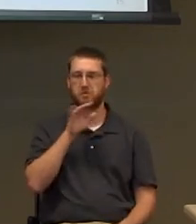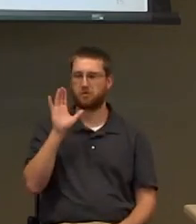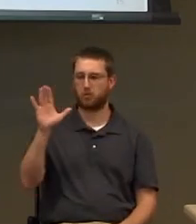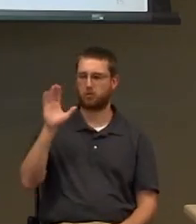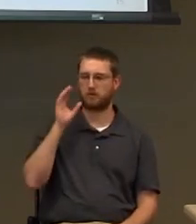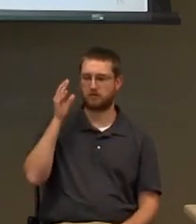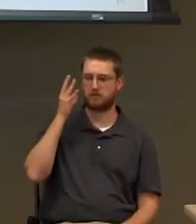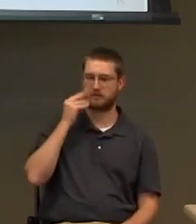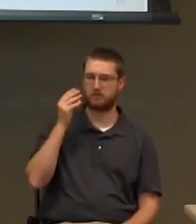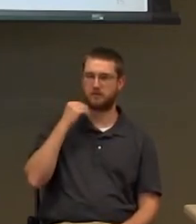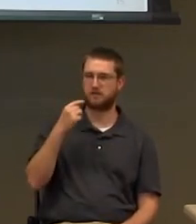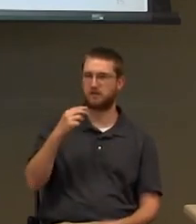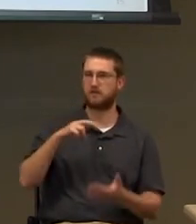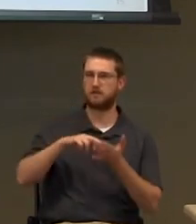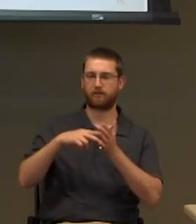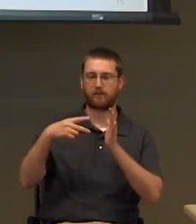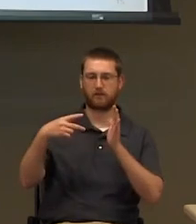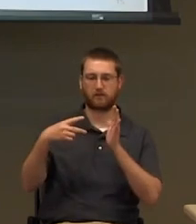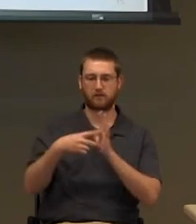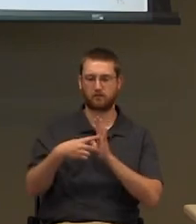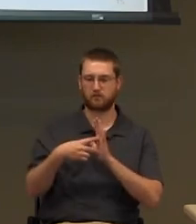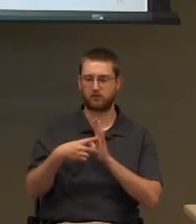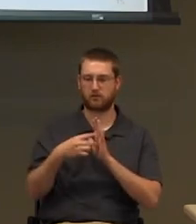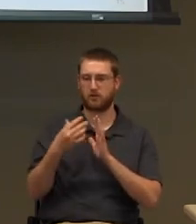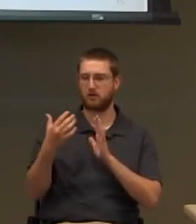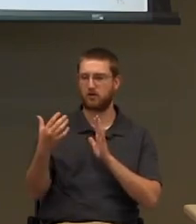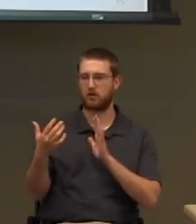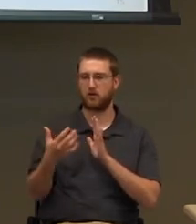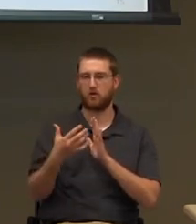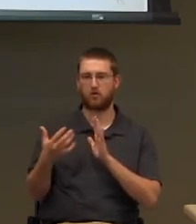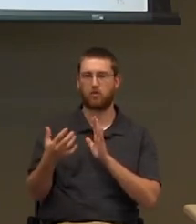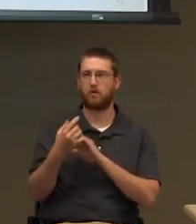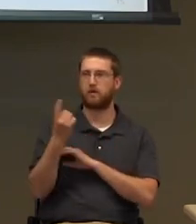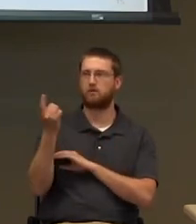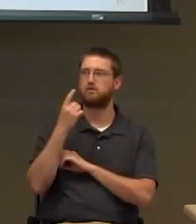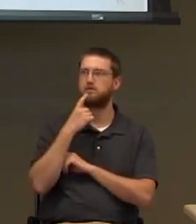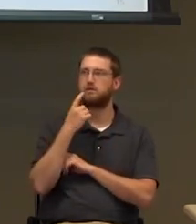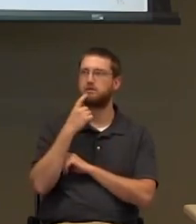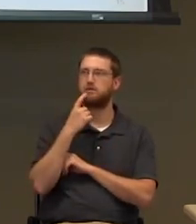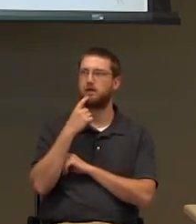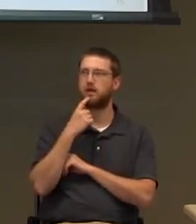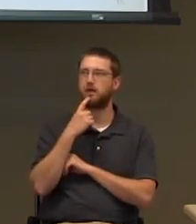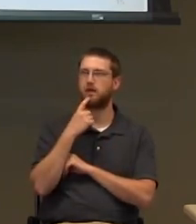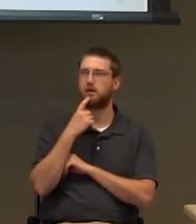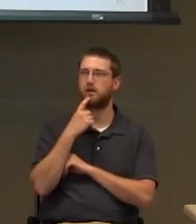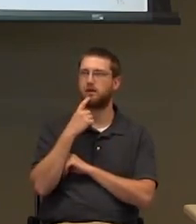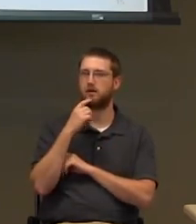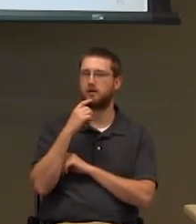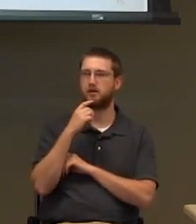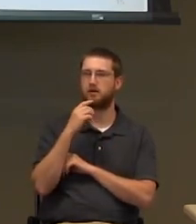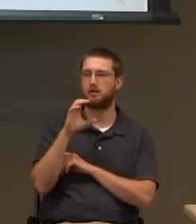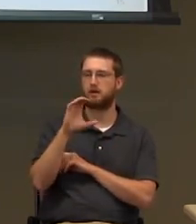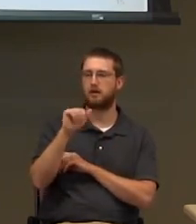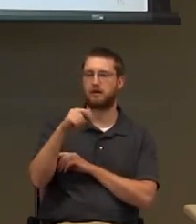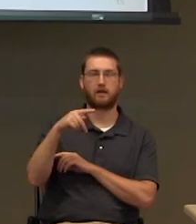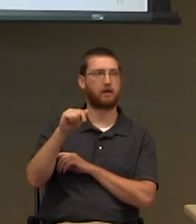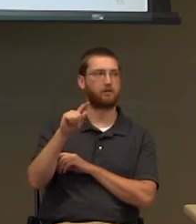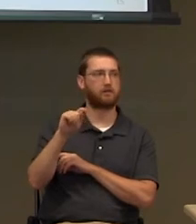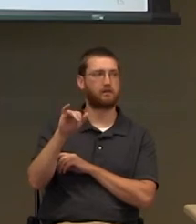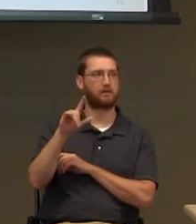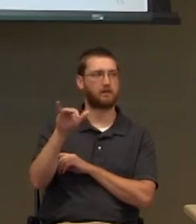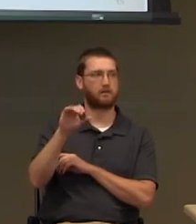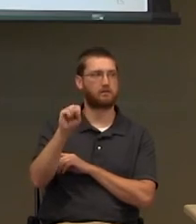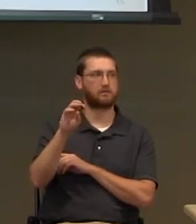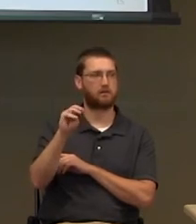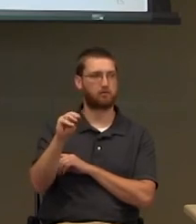experience, can you give me a definition of what you would define as crony capitalism? I don't sound